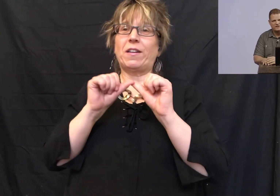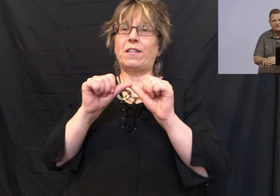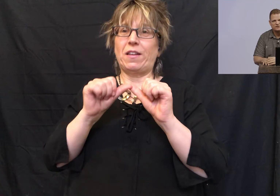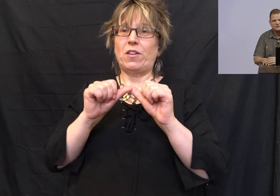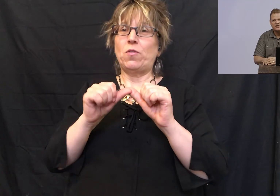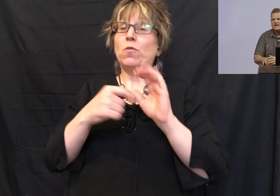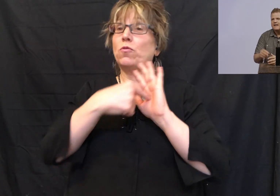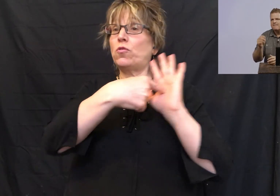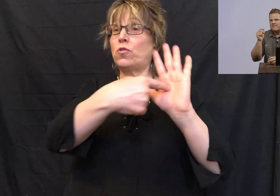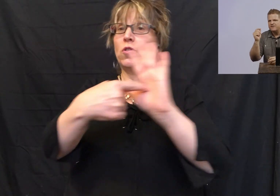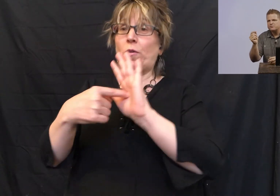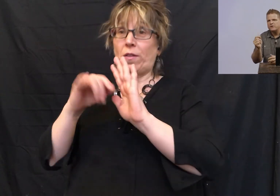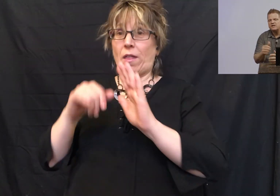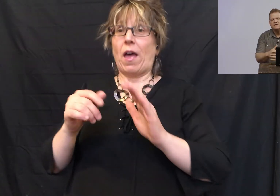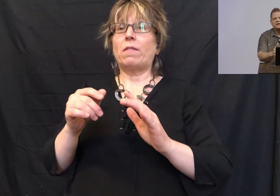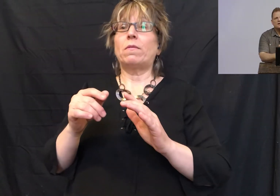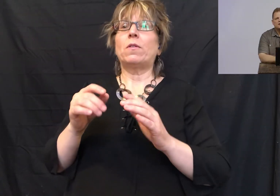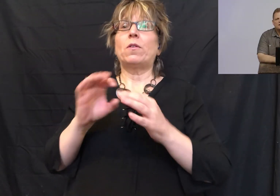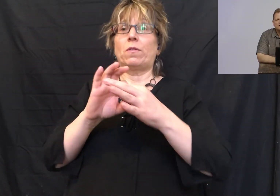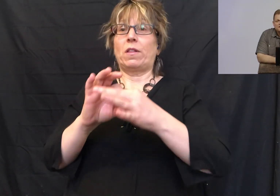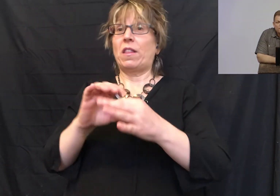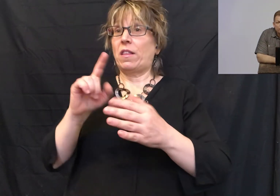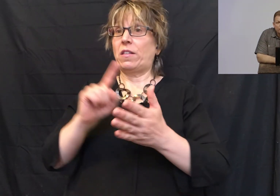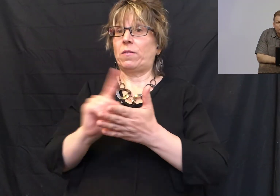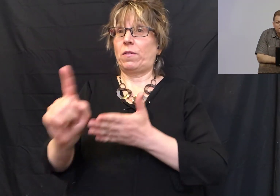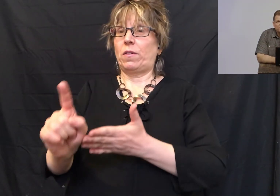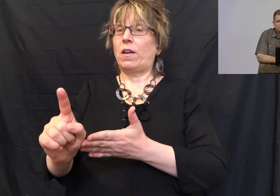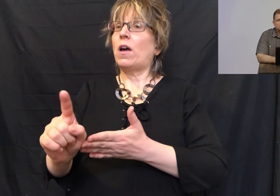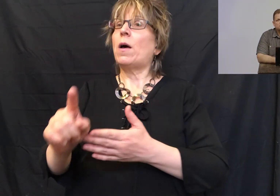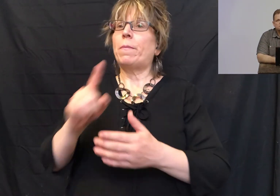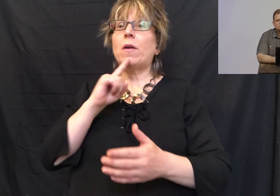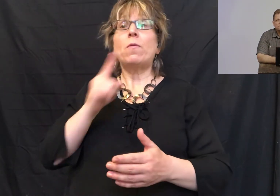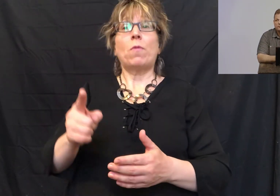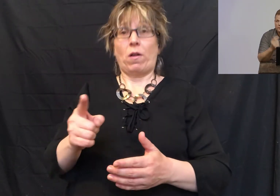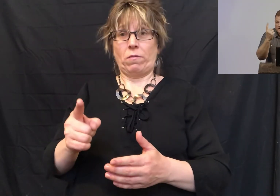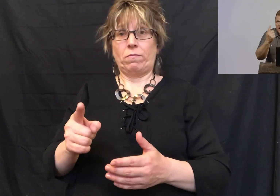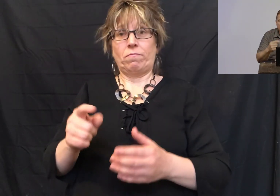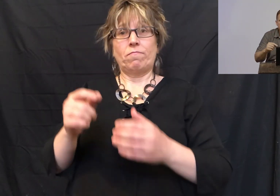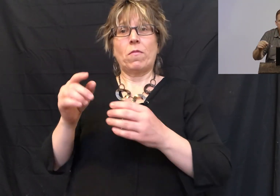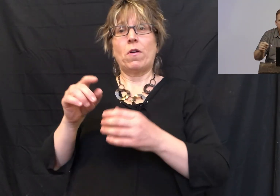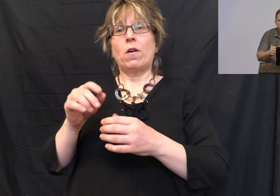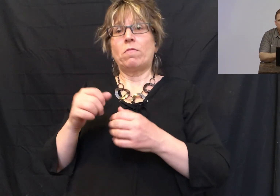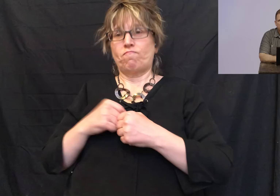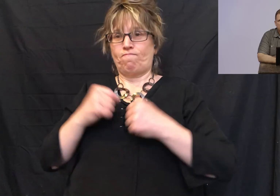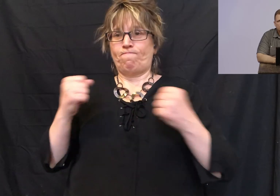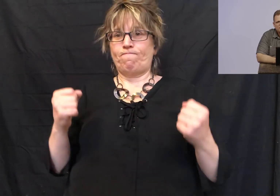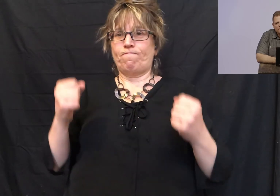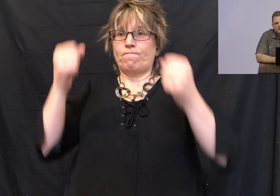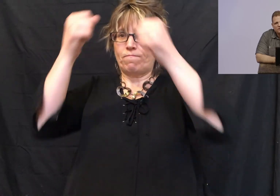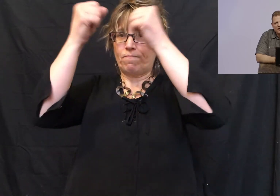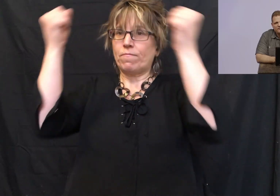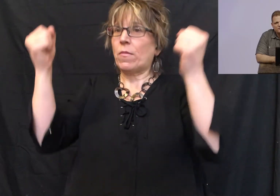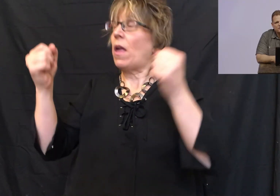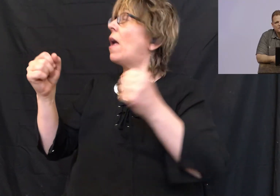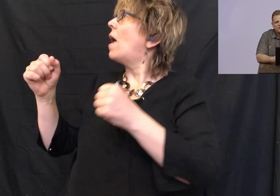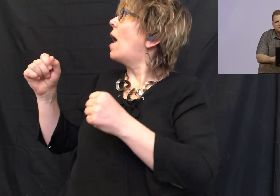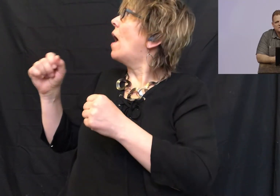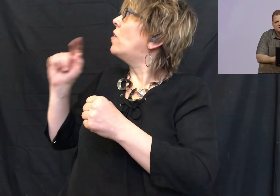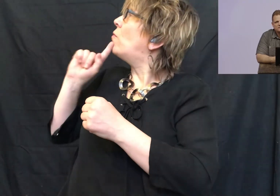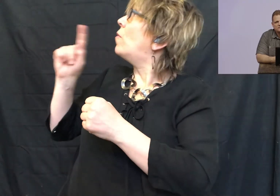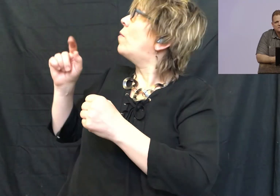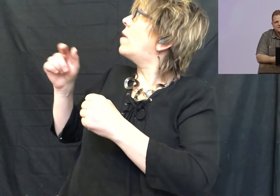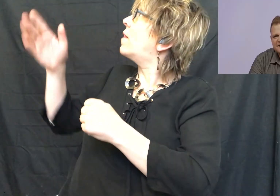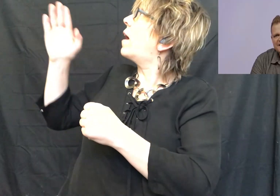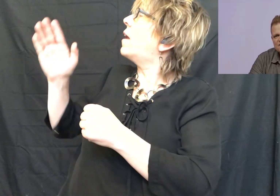that appreciation. And this week, let's be real with each other. Let's be real with God and with somebody in your life that you can